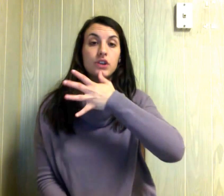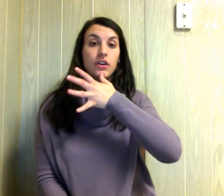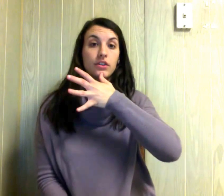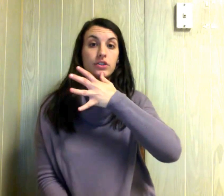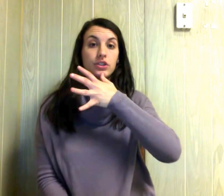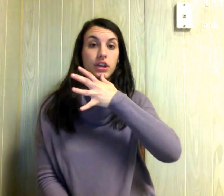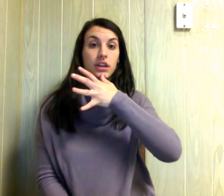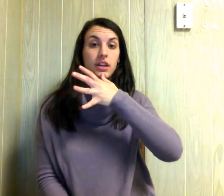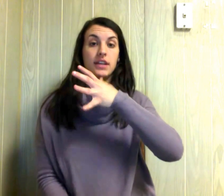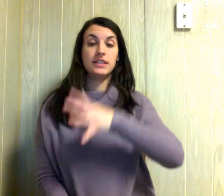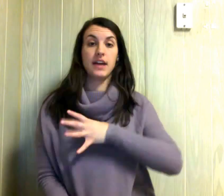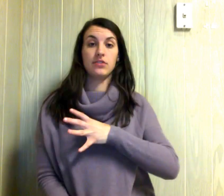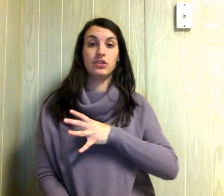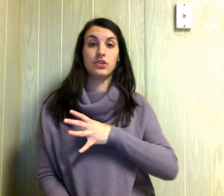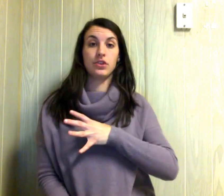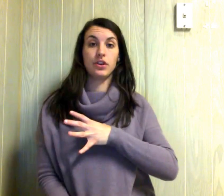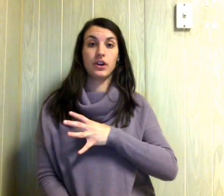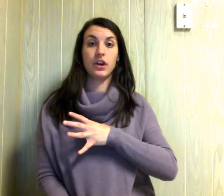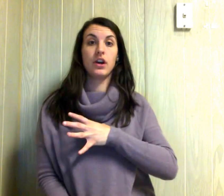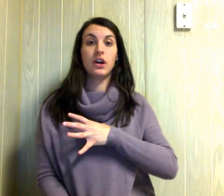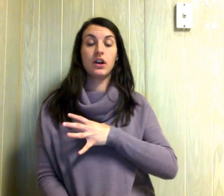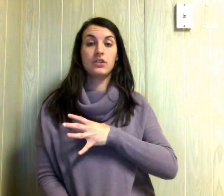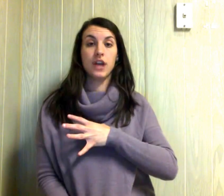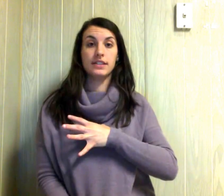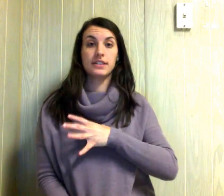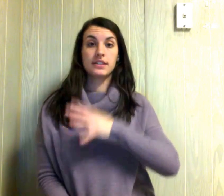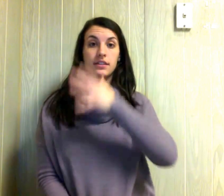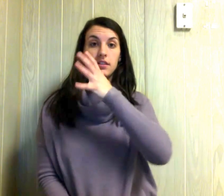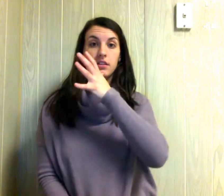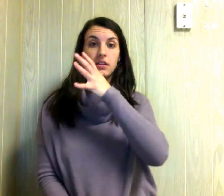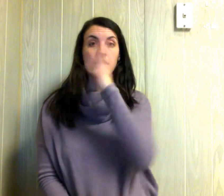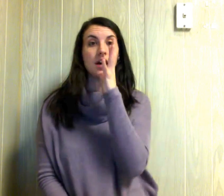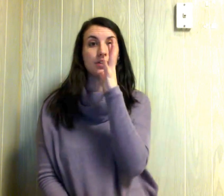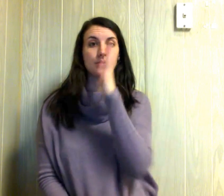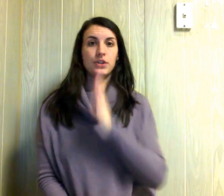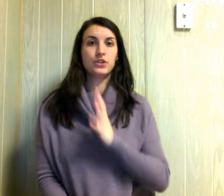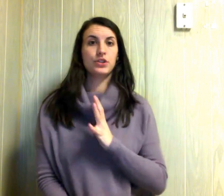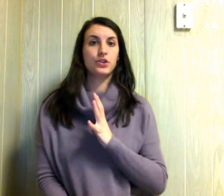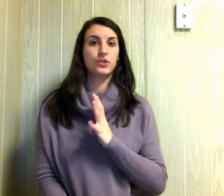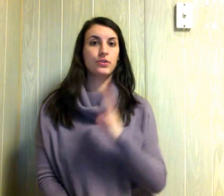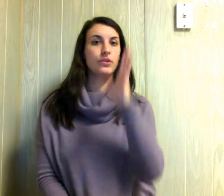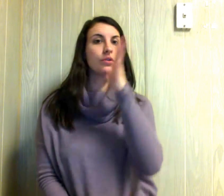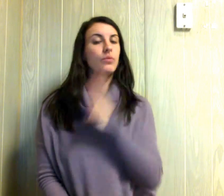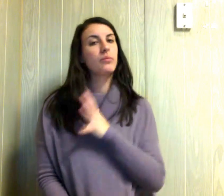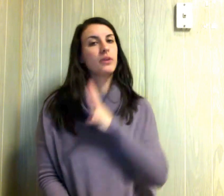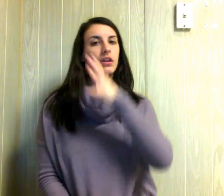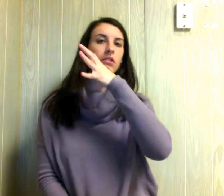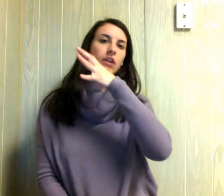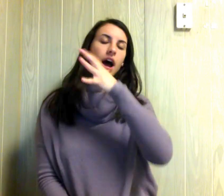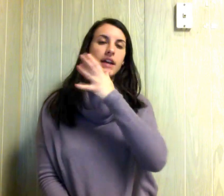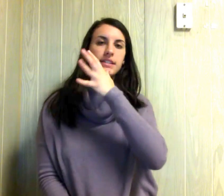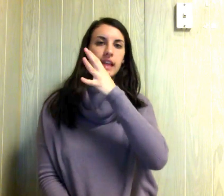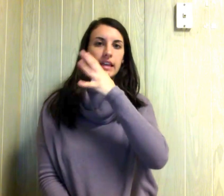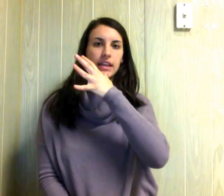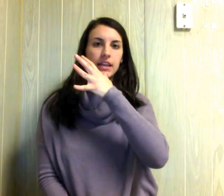on your chin and down to your chest. So you want to do woman. I slightly move